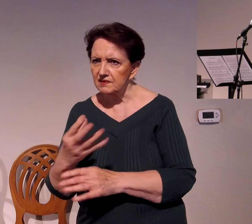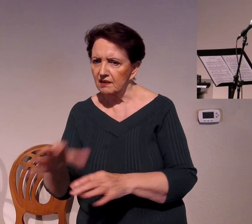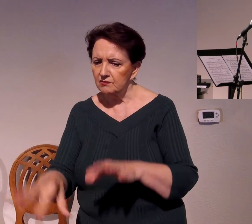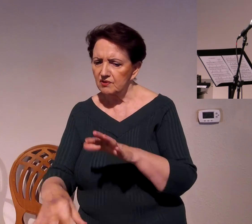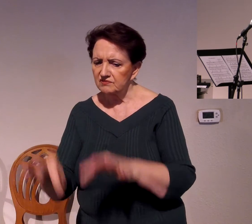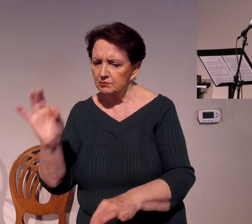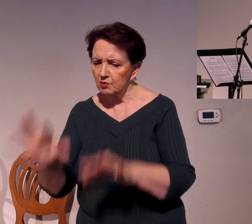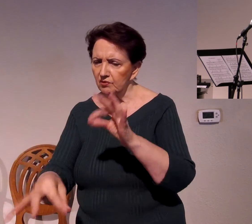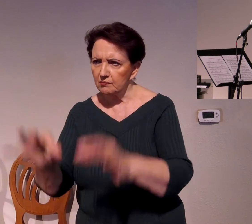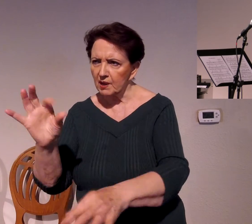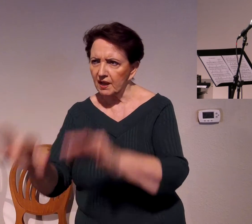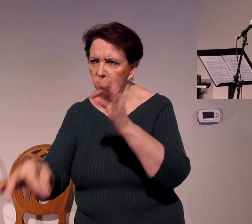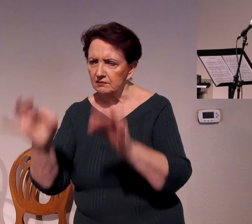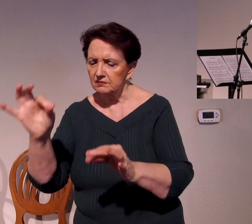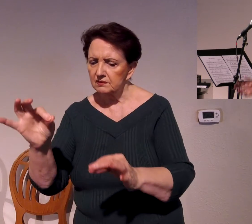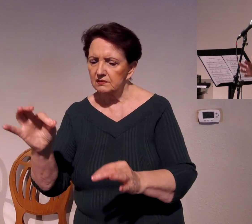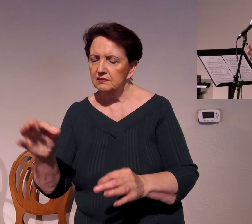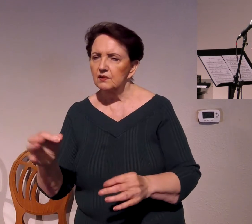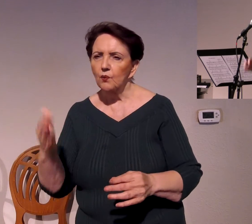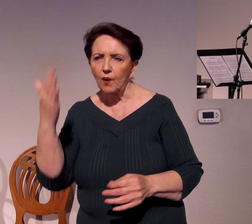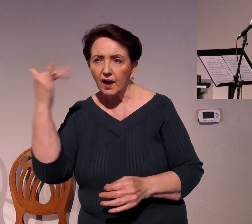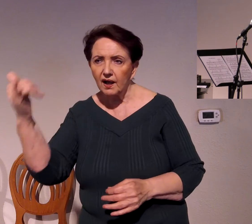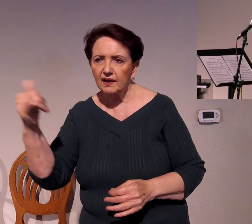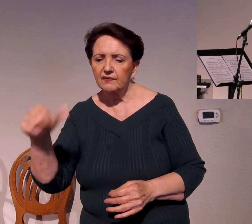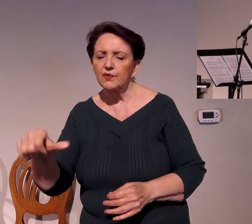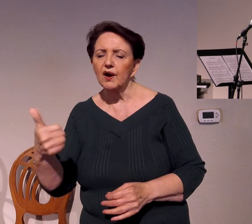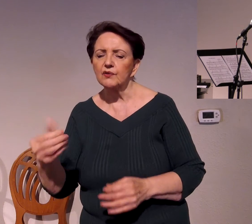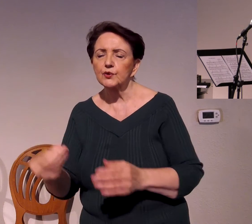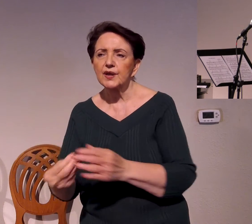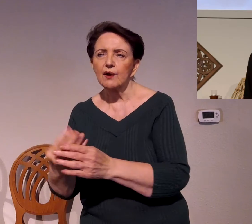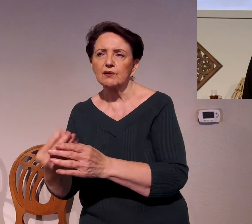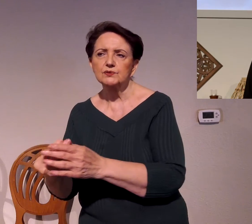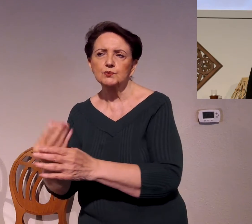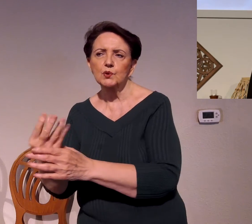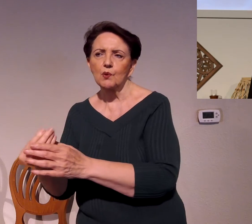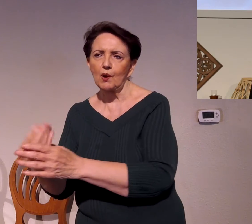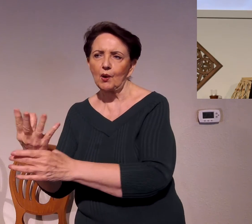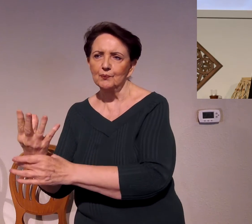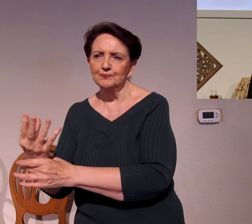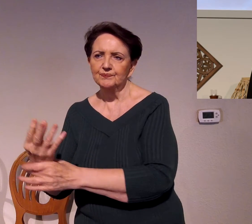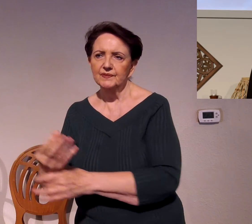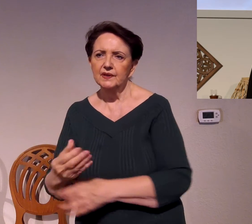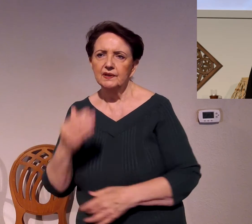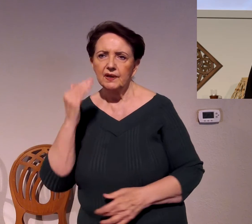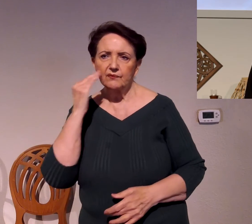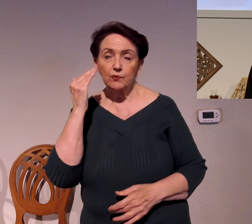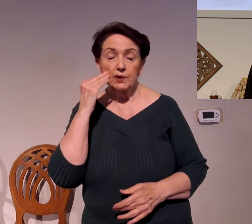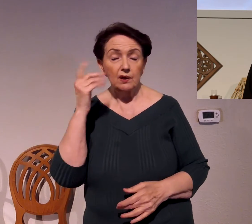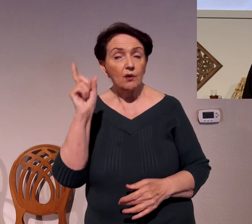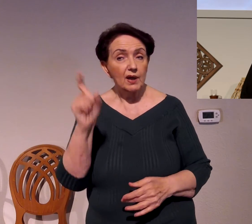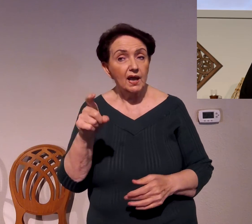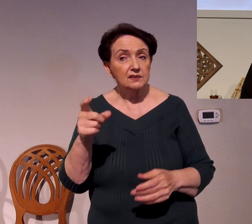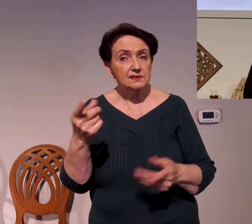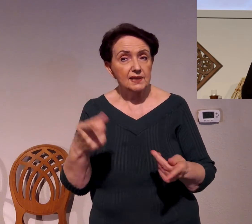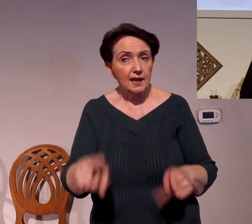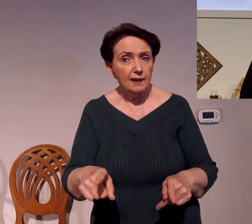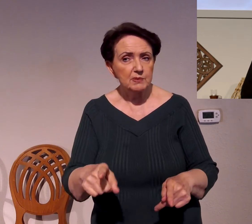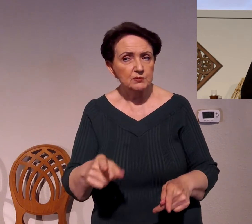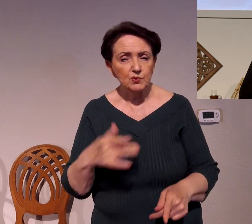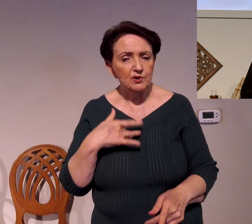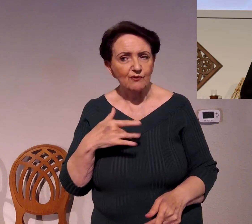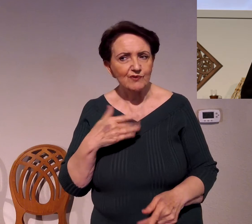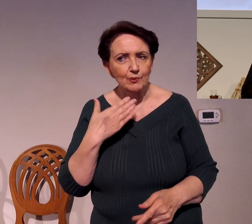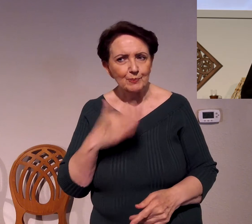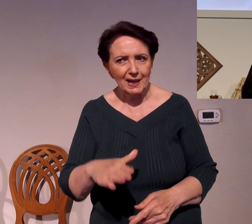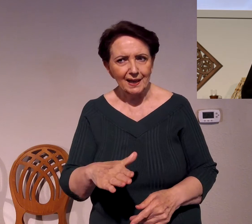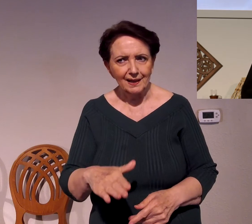grow, right? Now, if we know that that's something that has to happen, we do not have to feel bad